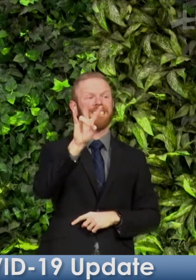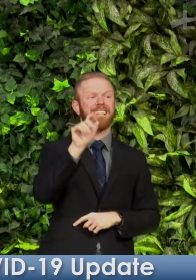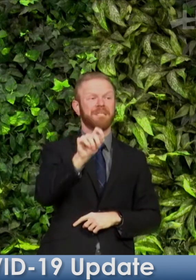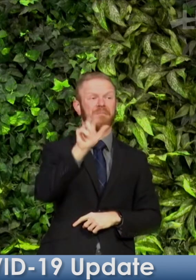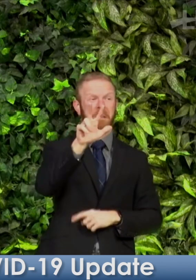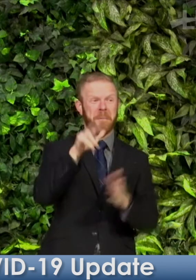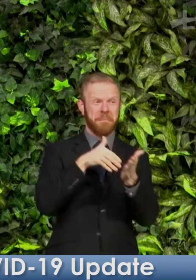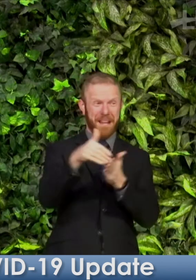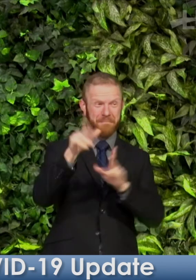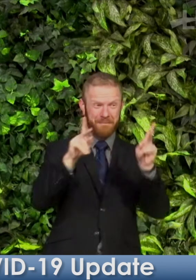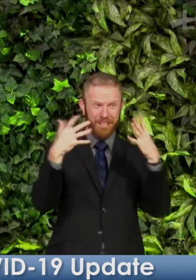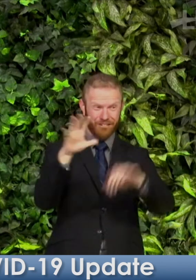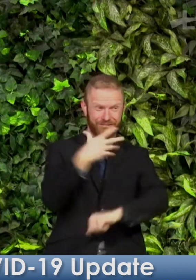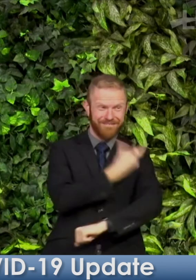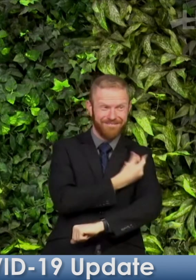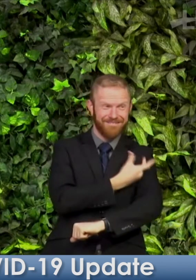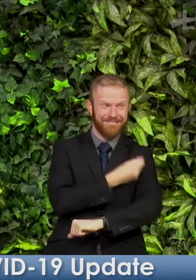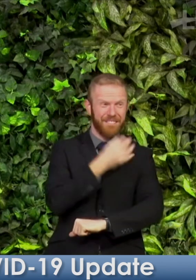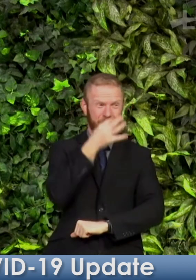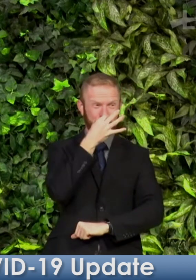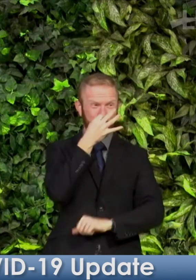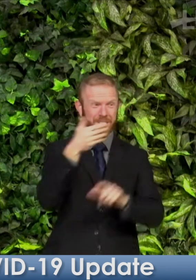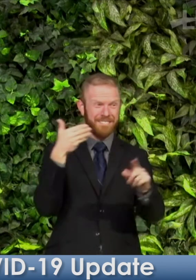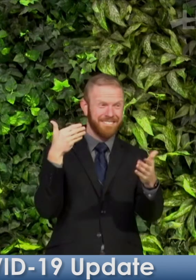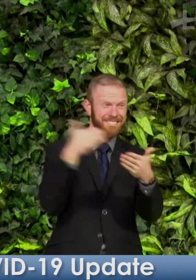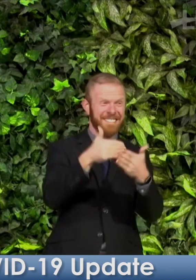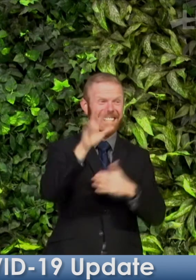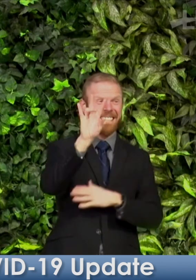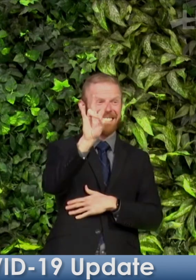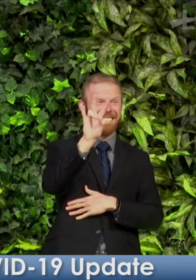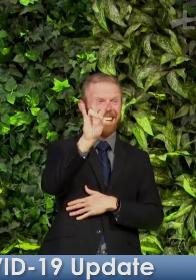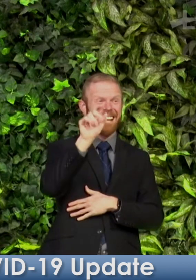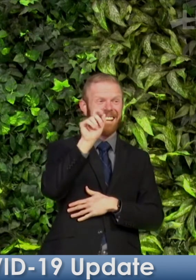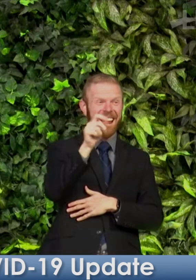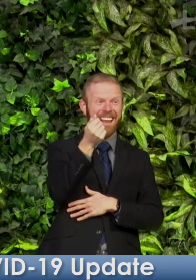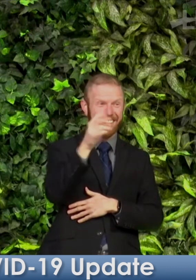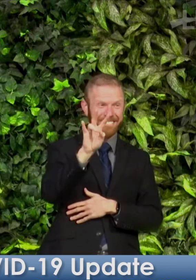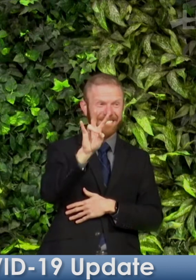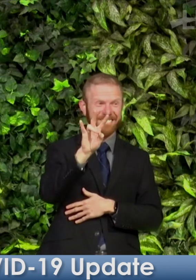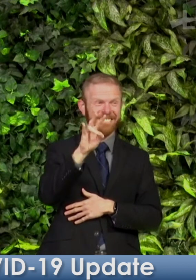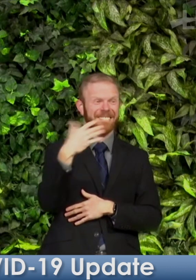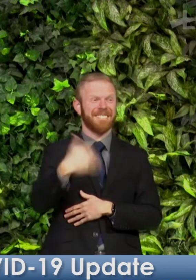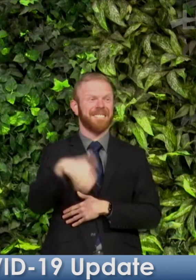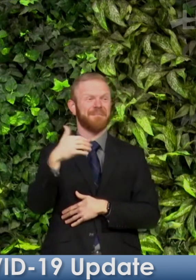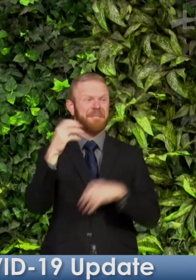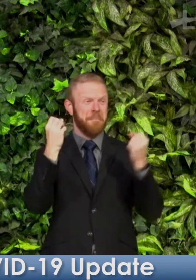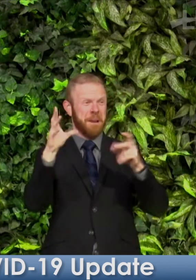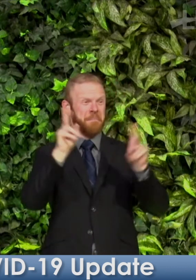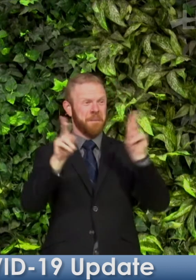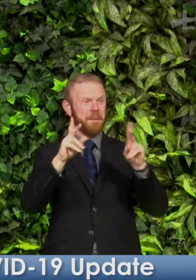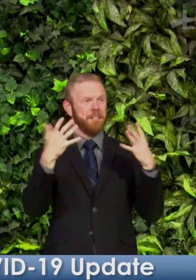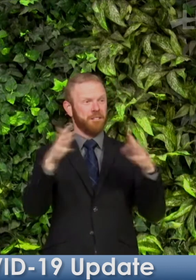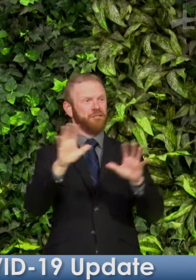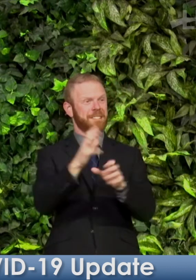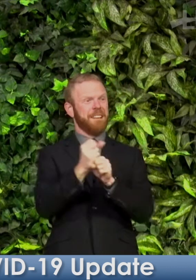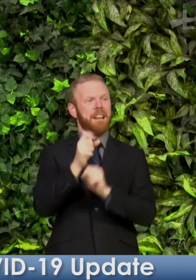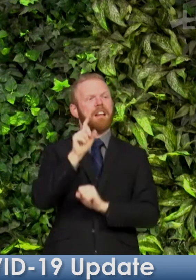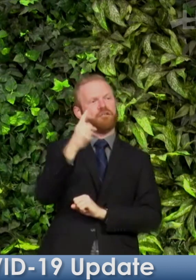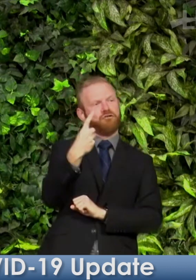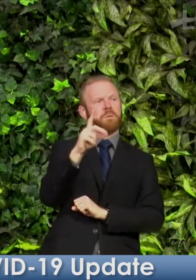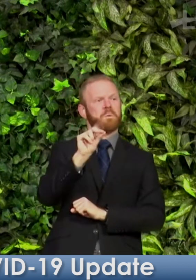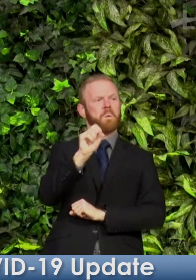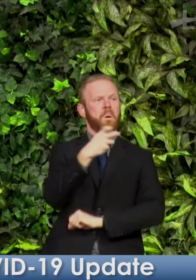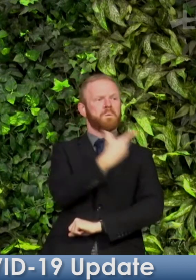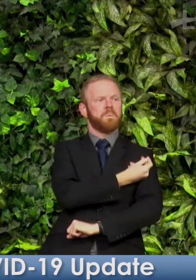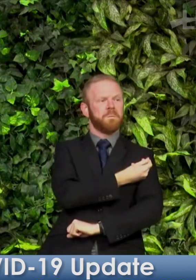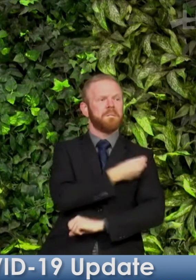updated. We're getting close to 7.5 million people that have received at least one dose of the vaccination. That's now more than